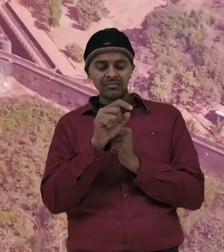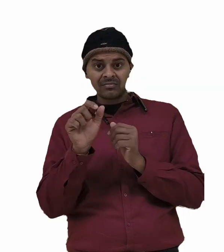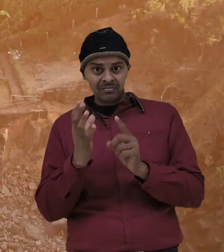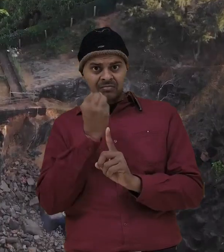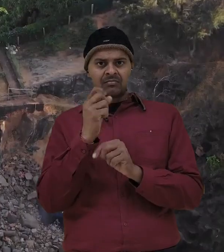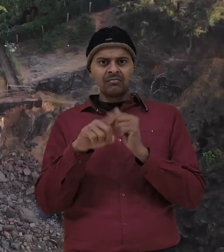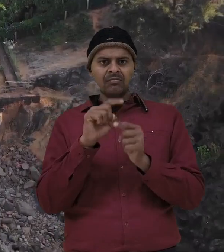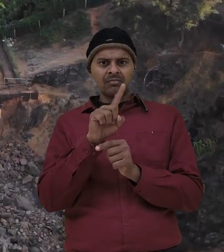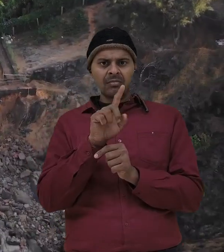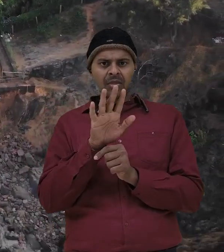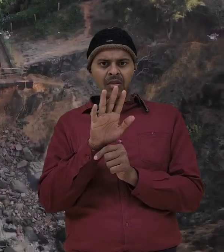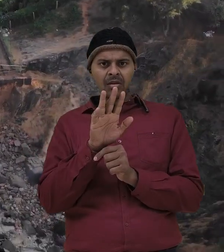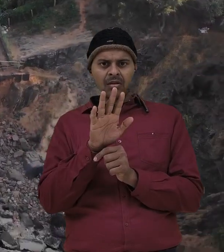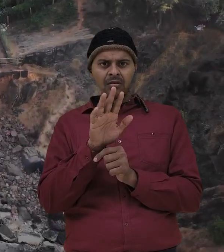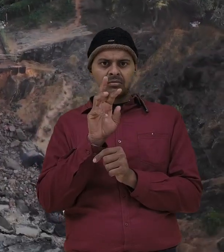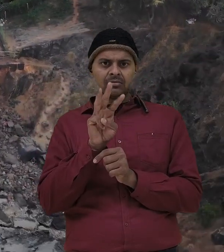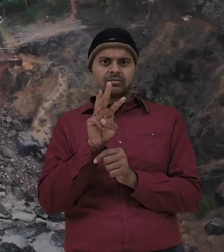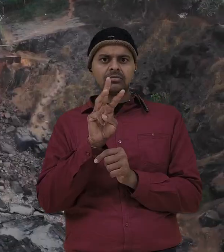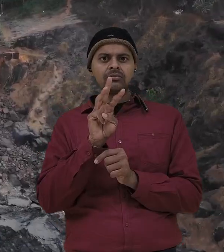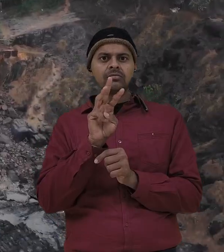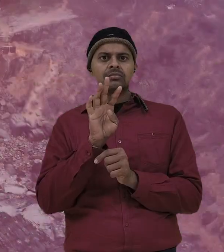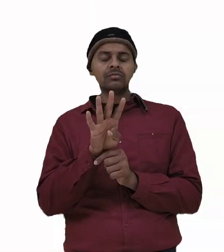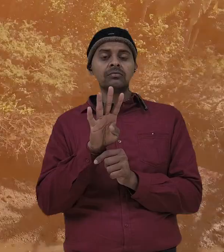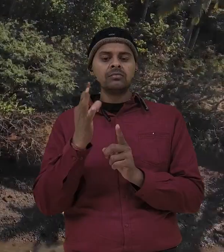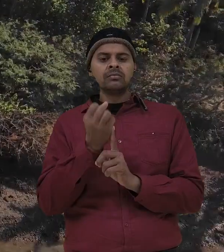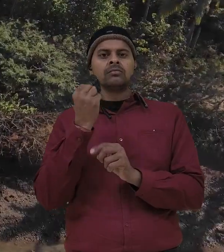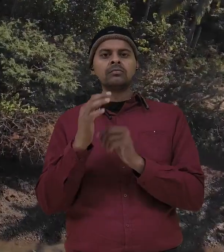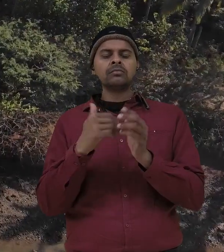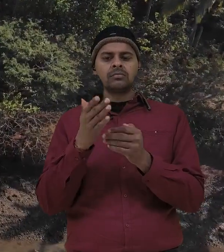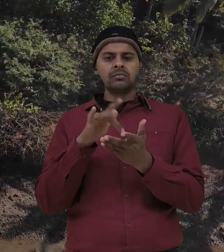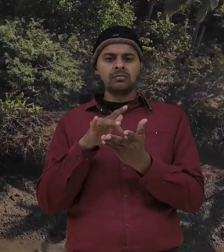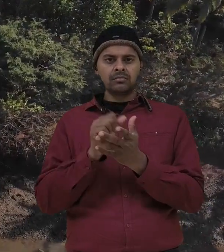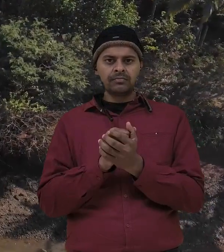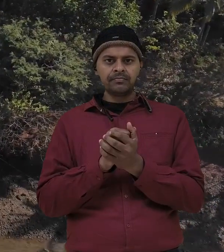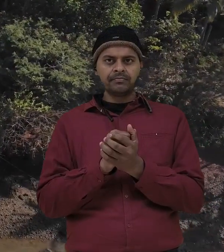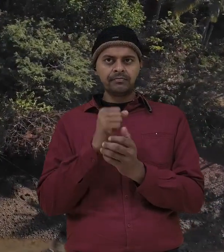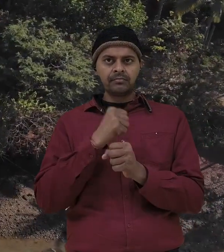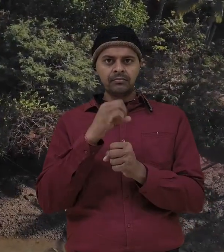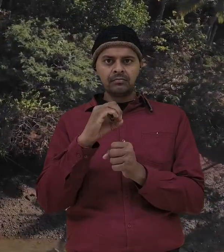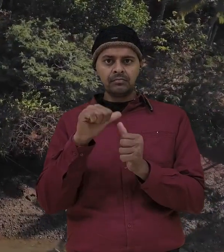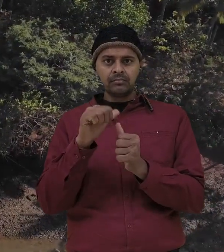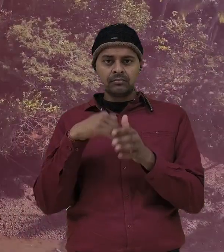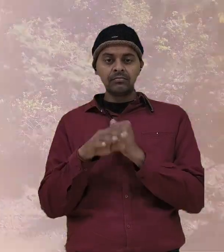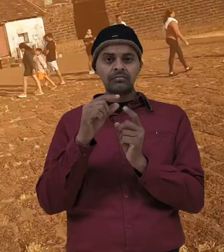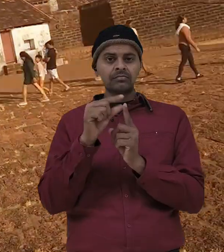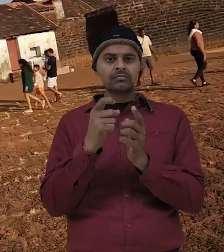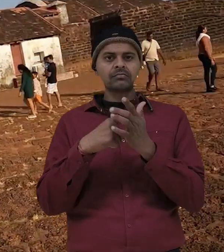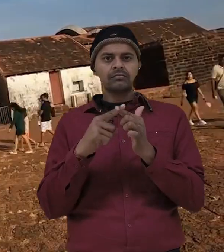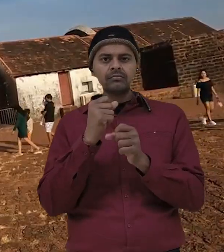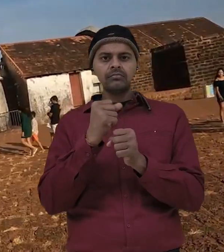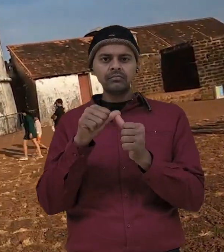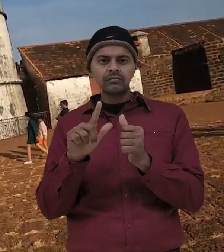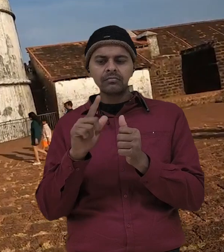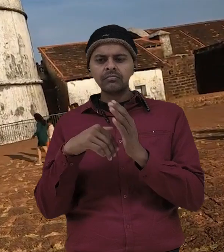CE to 1534 CE, the Sultan of Bijapur. After their firm establishment in Goa,